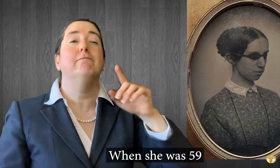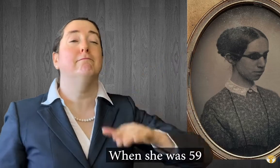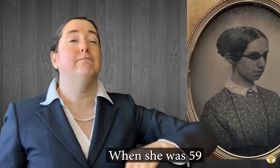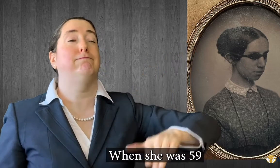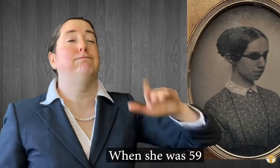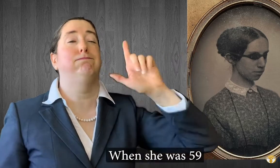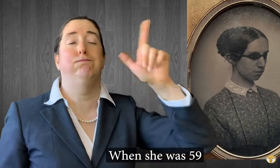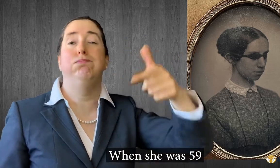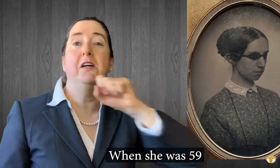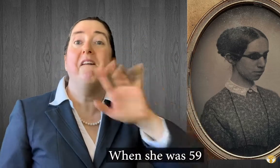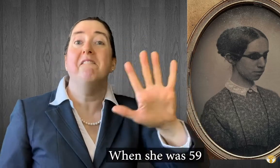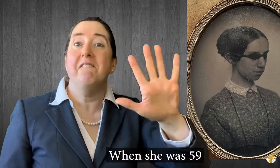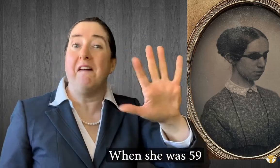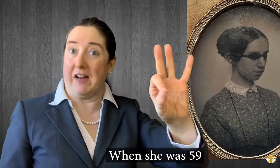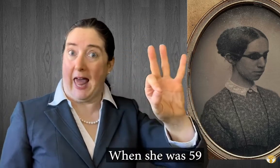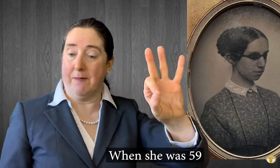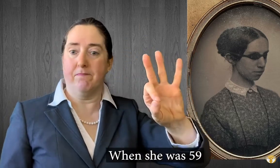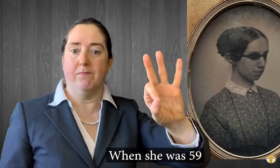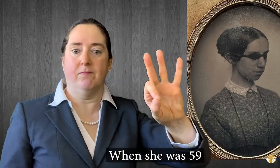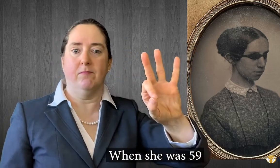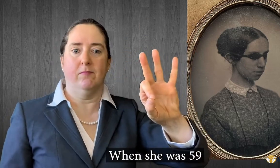When she was 59, Bridgman became ill.